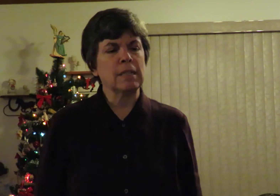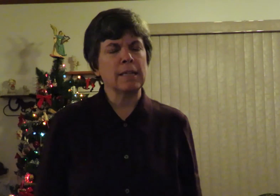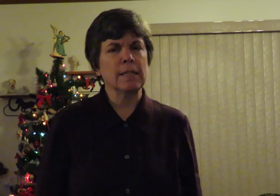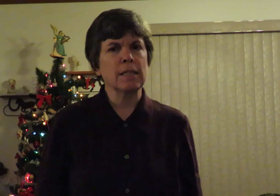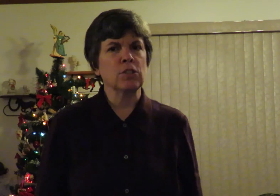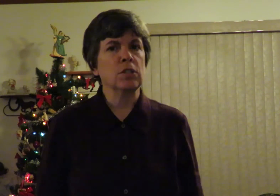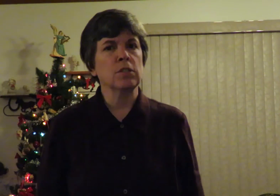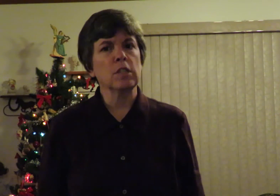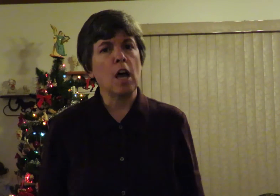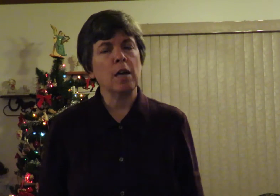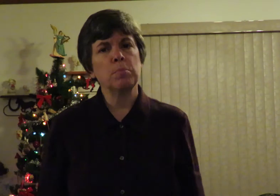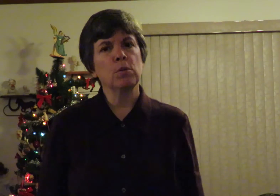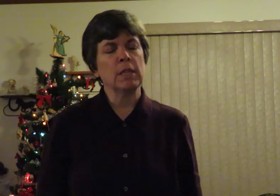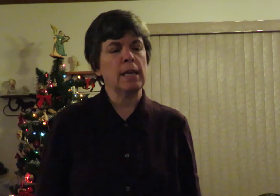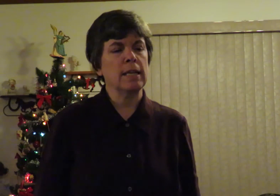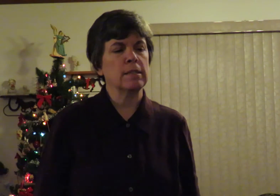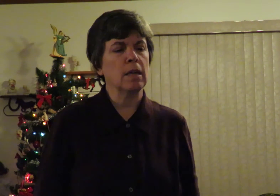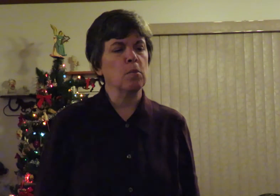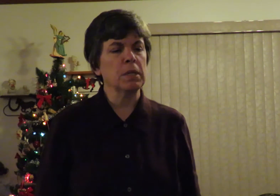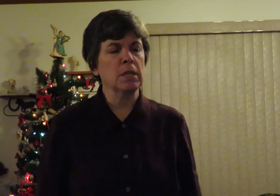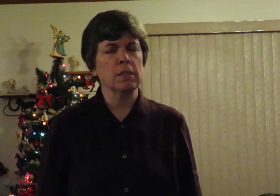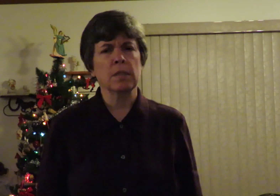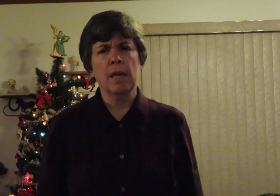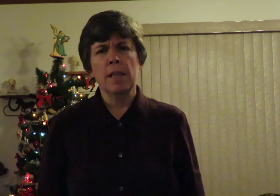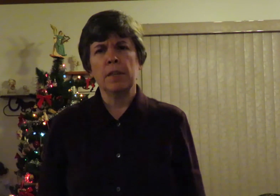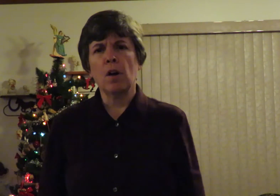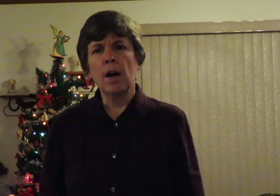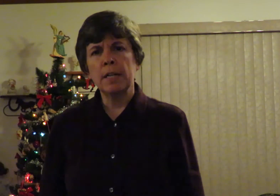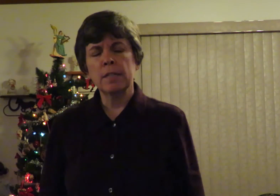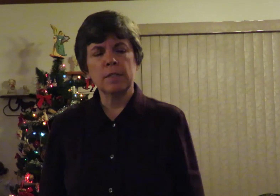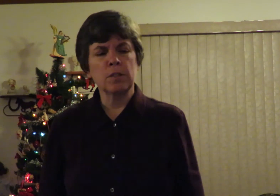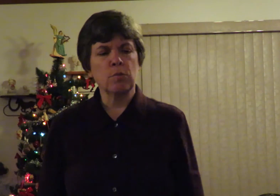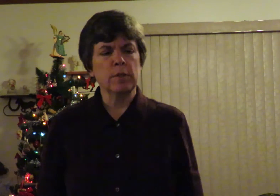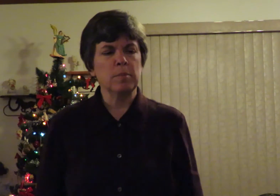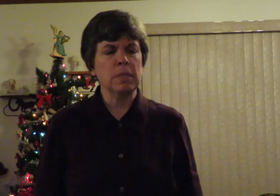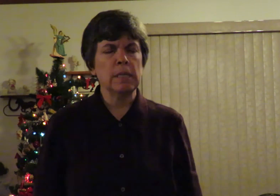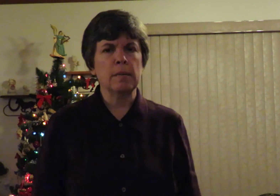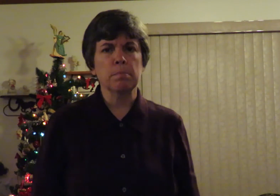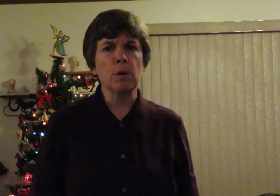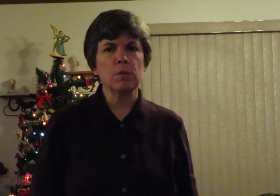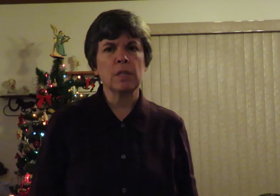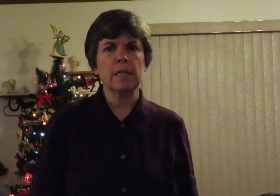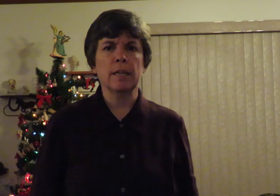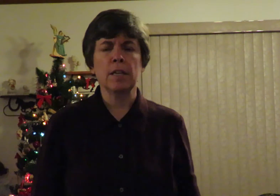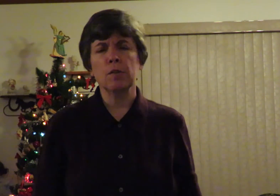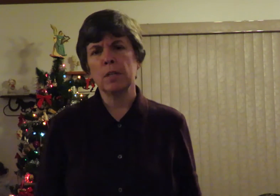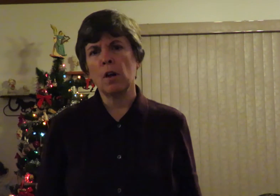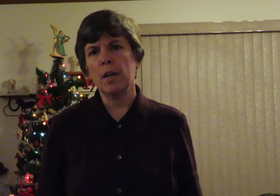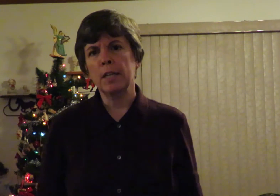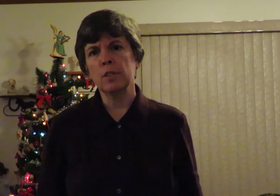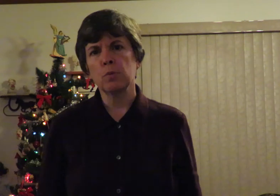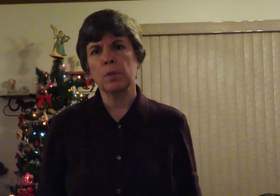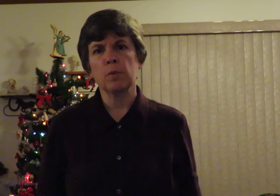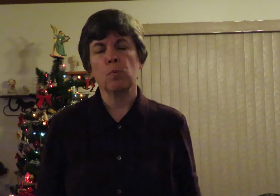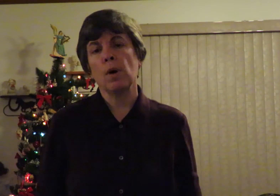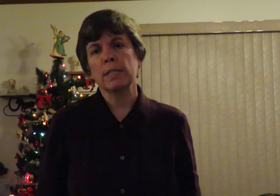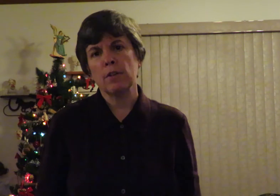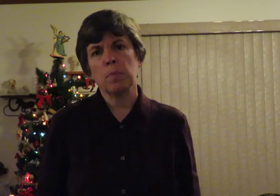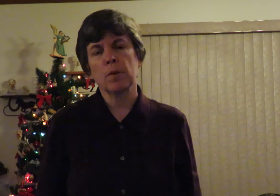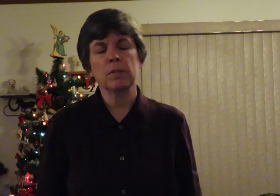signed English. It is not purely ASL because the audience is going to be mostly a hearing audience with one deaf person